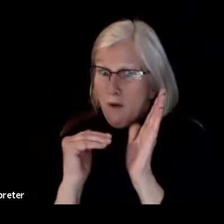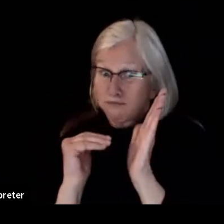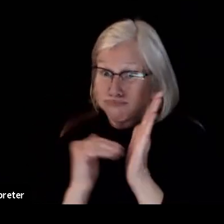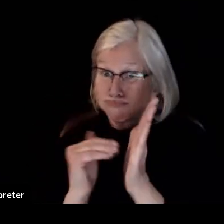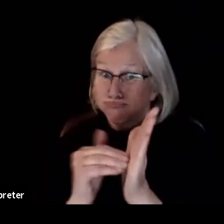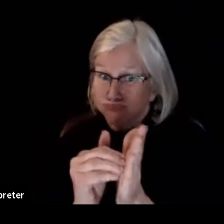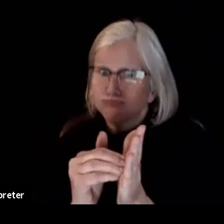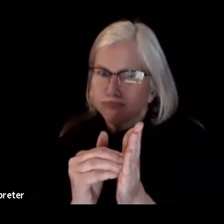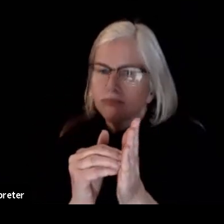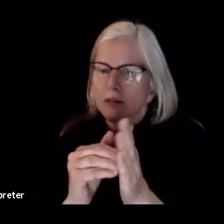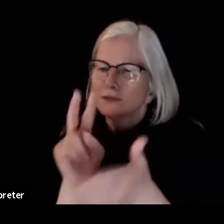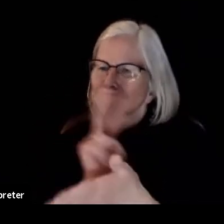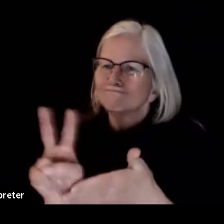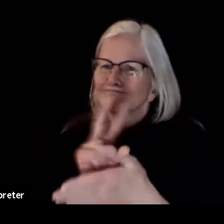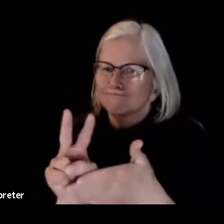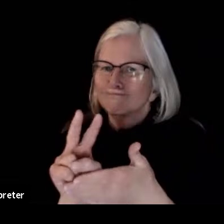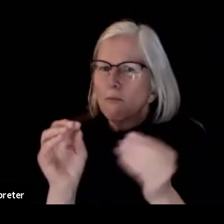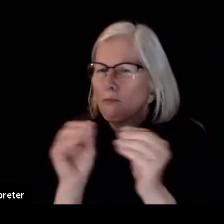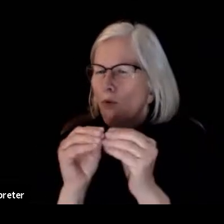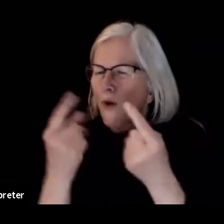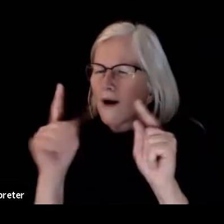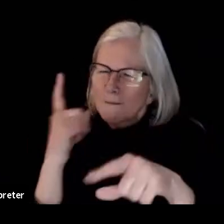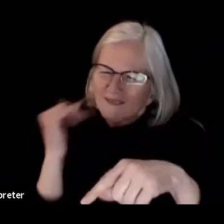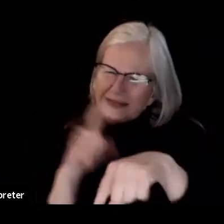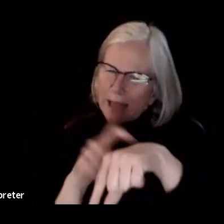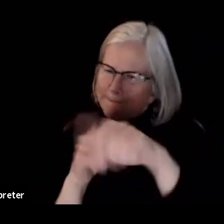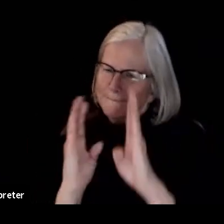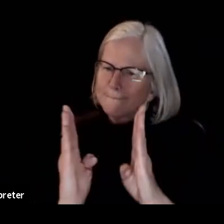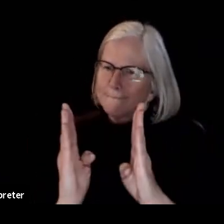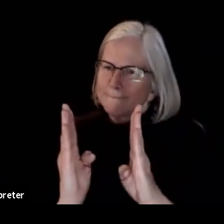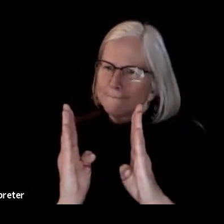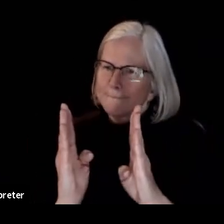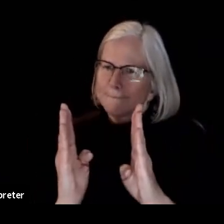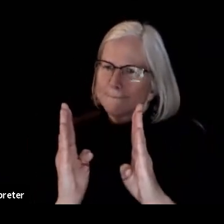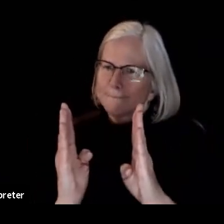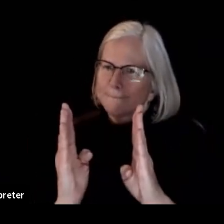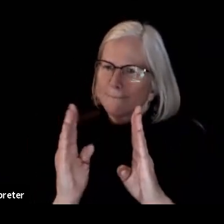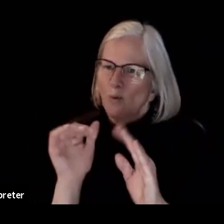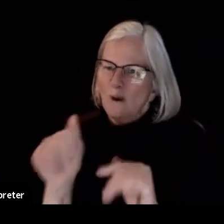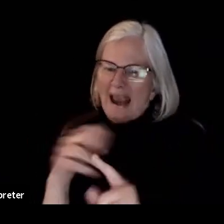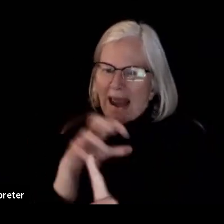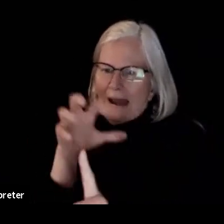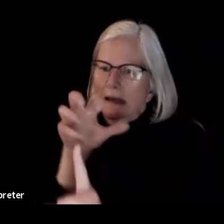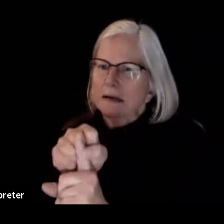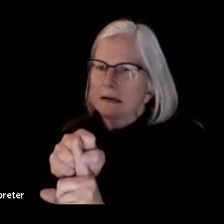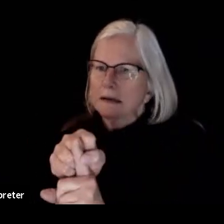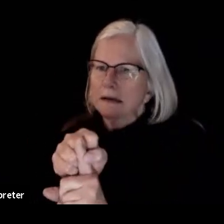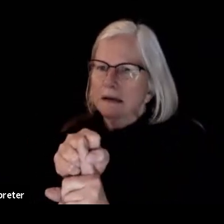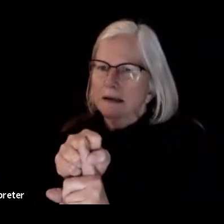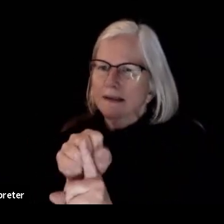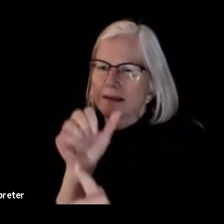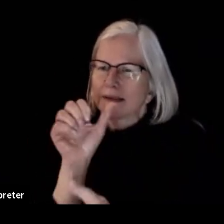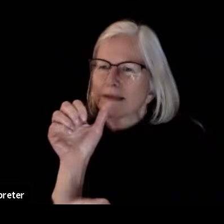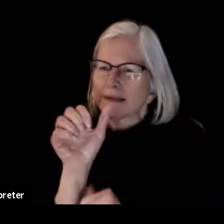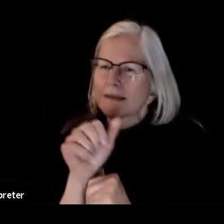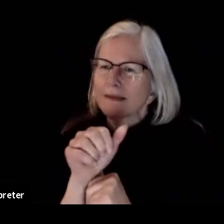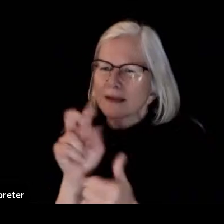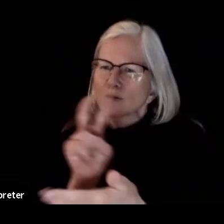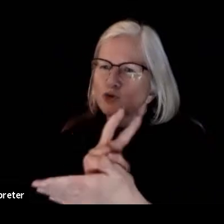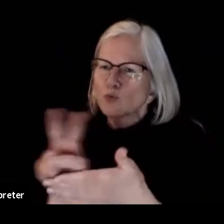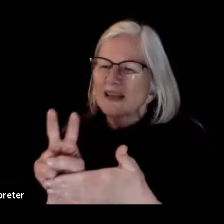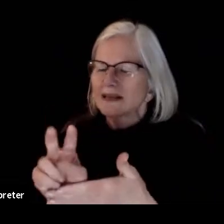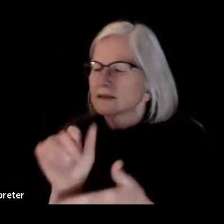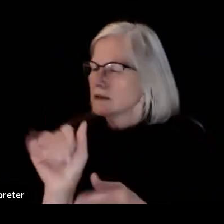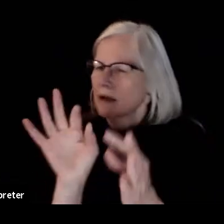the more likely we are to catch cases. We feel that 2 weeks is a good